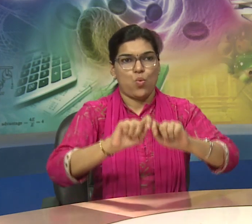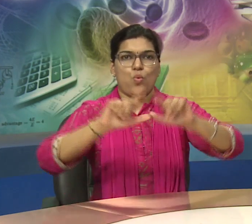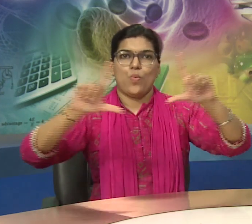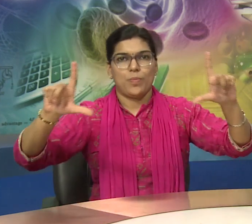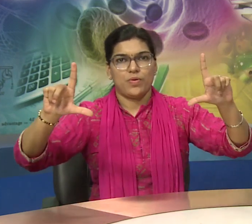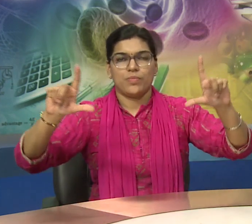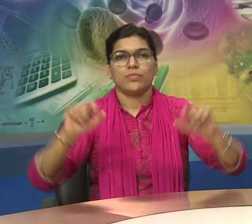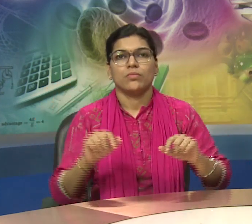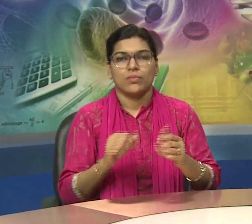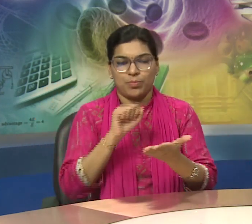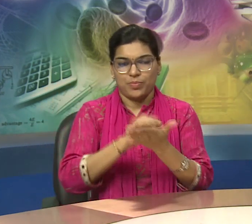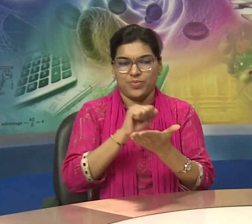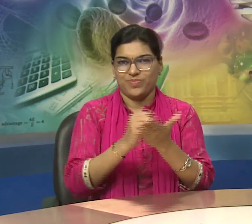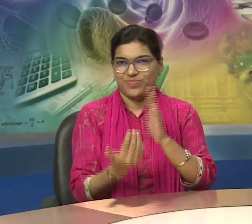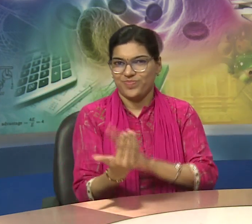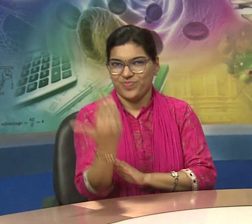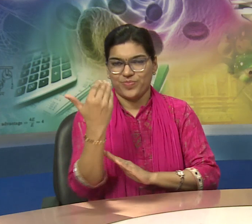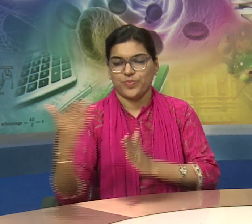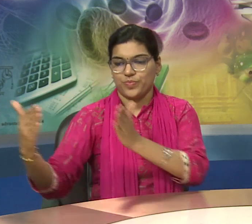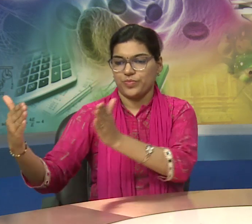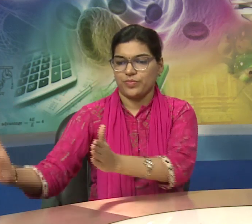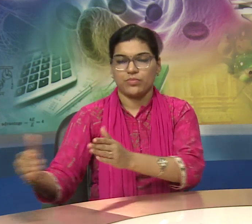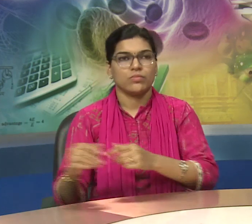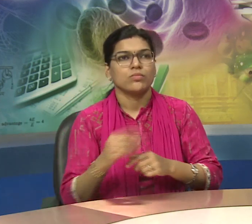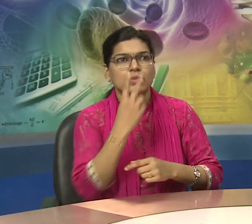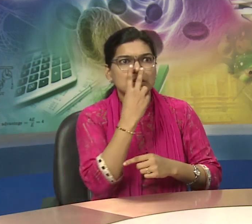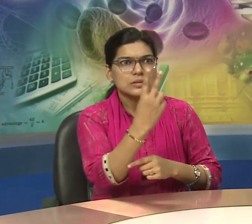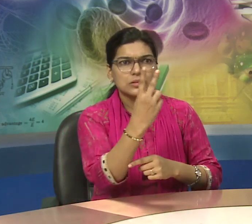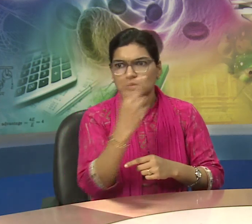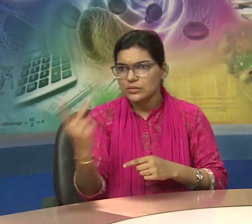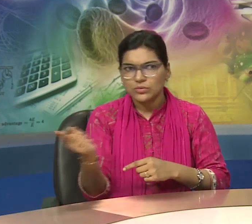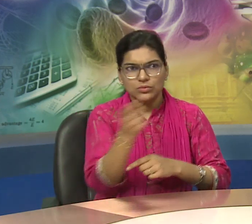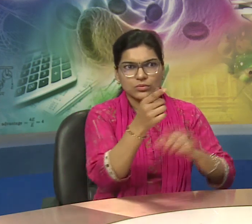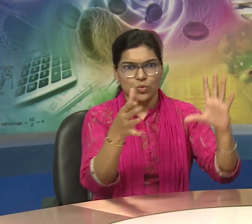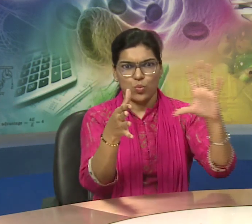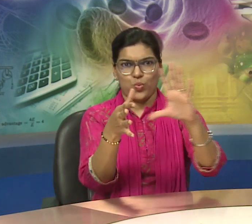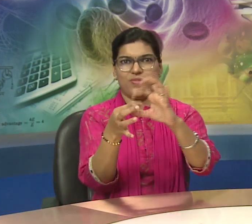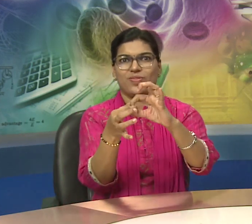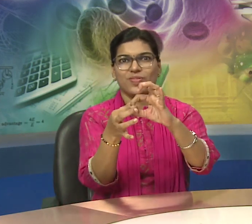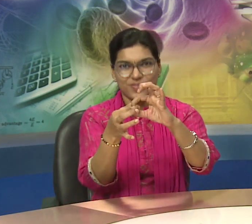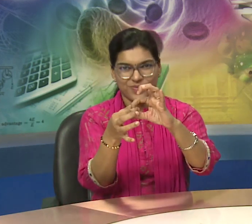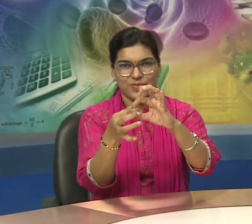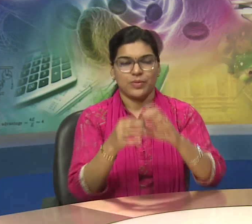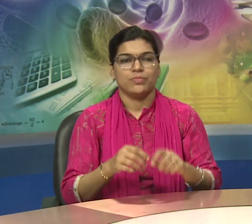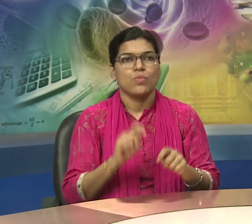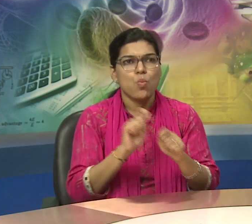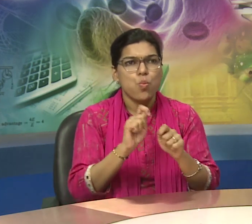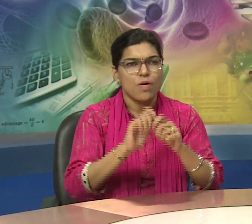then I stands for is. What you see is what you get, means whatever you